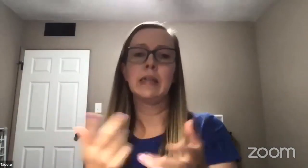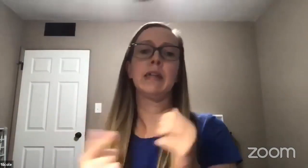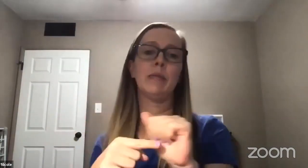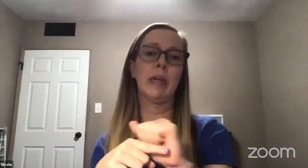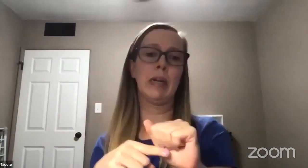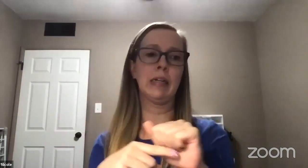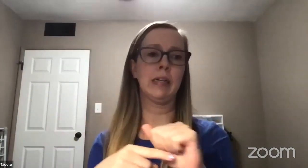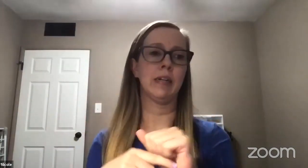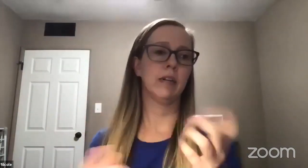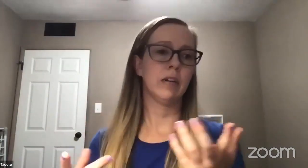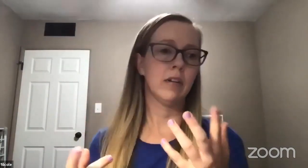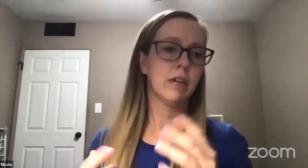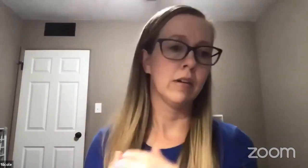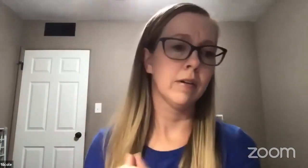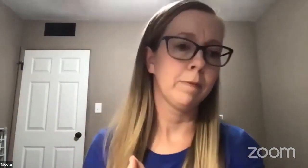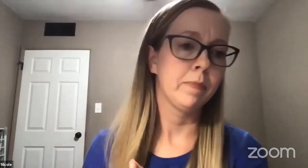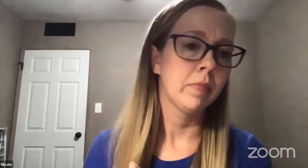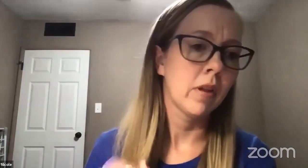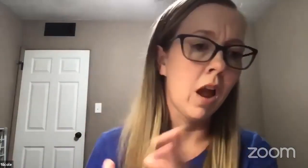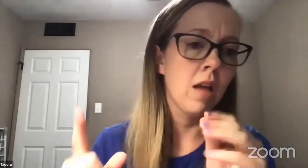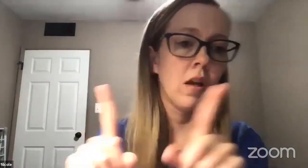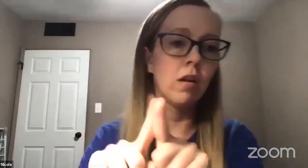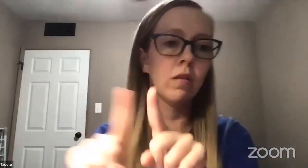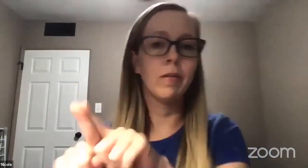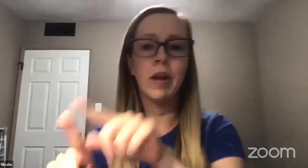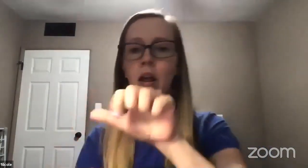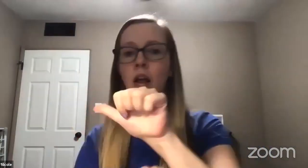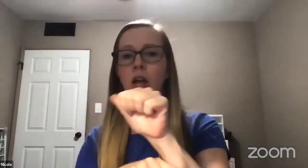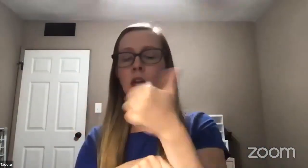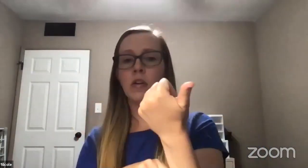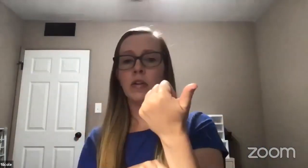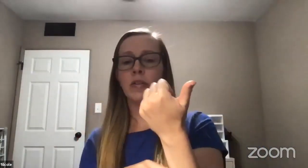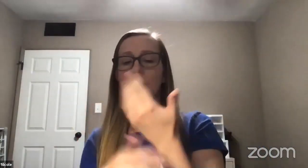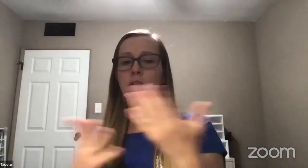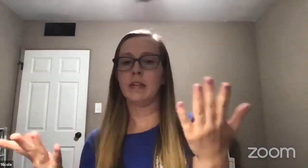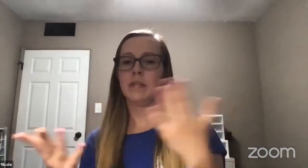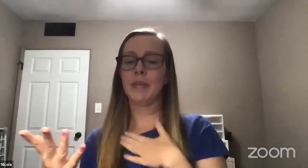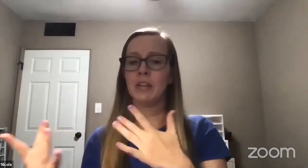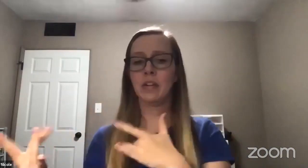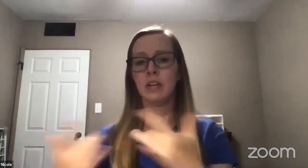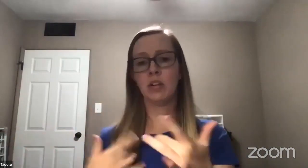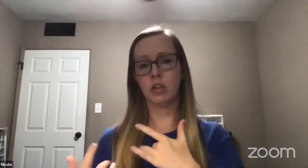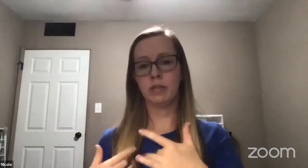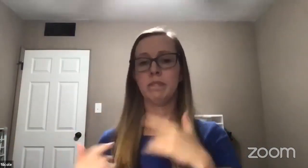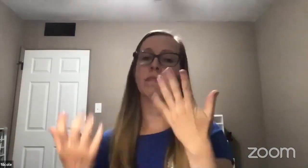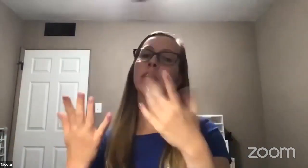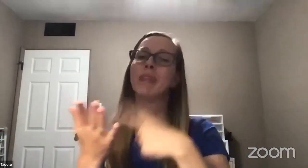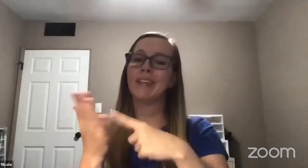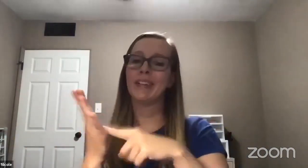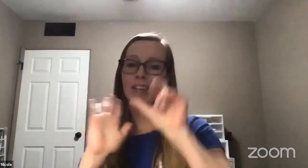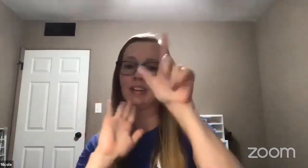that's how we happen to do them moving forward, but some kind of training would be nice. Additionally,